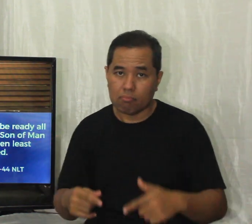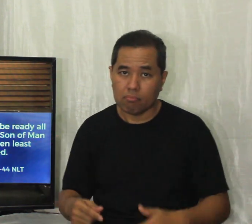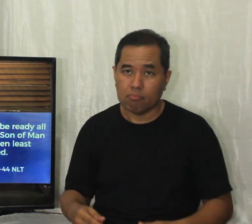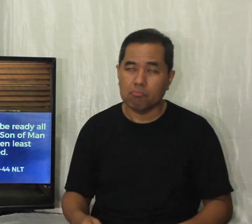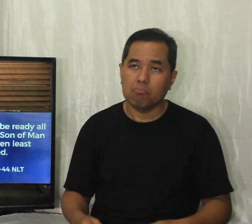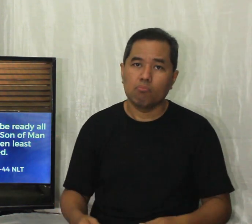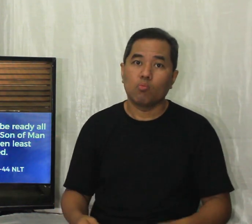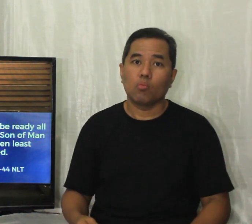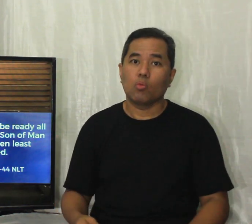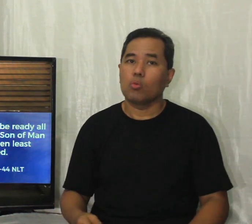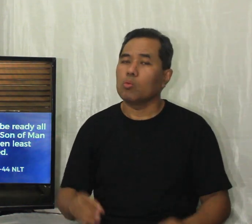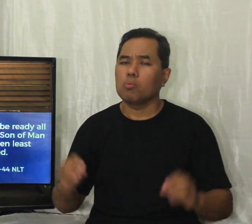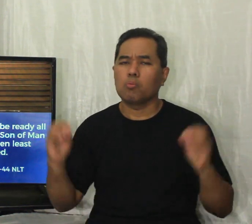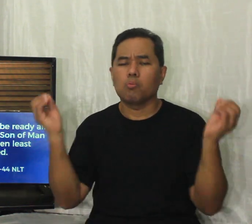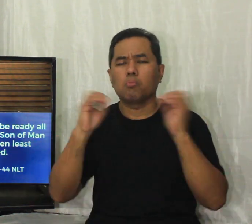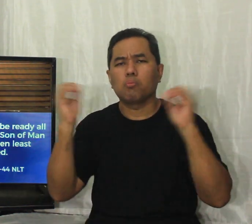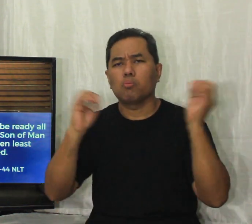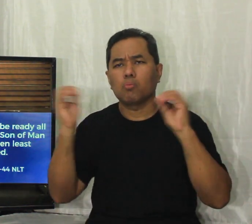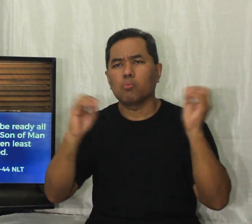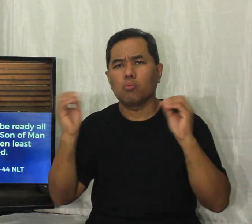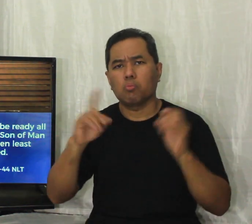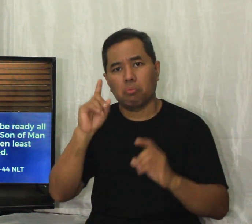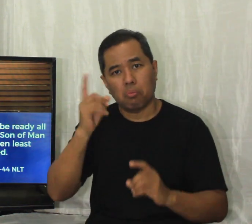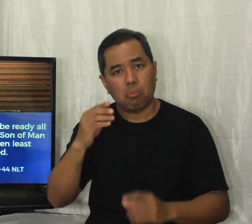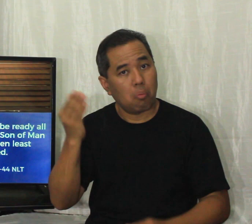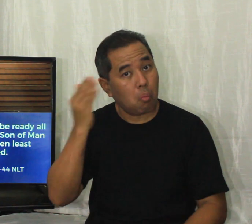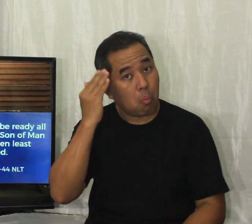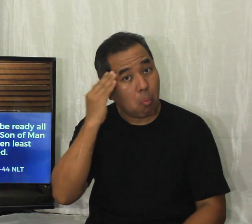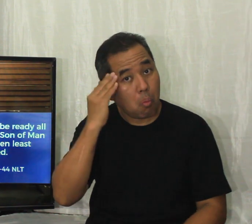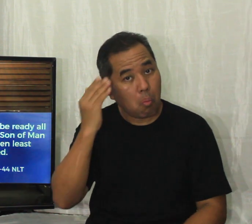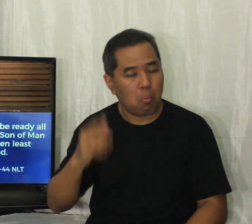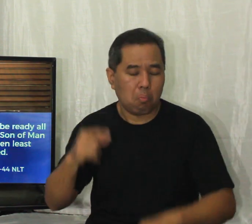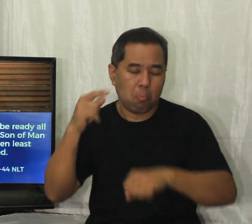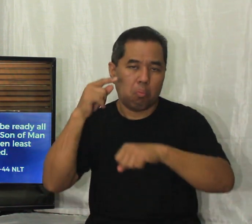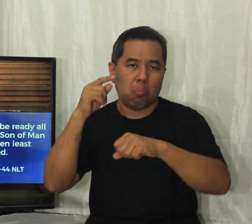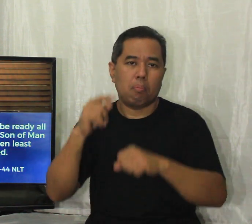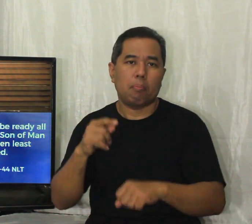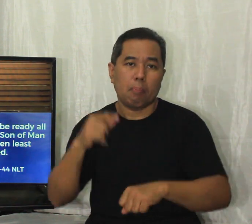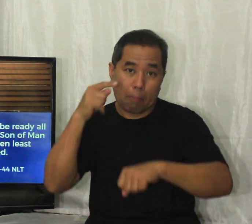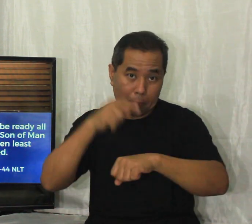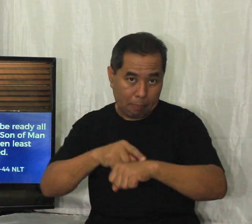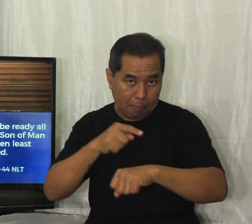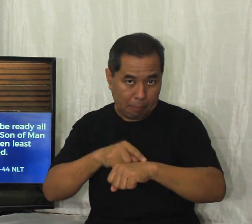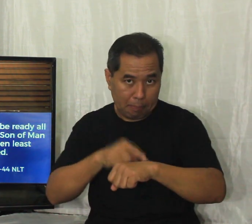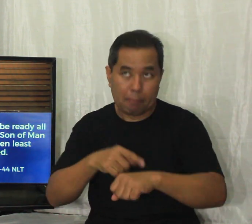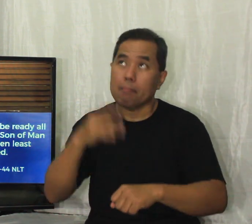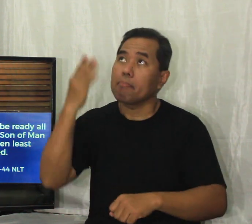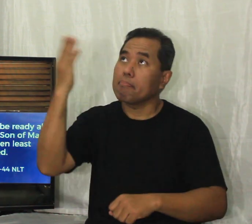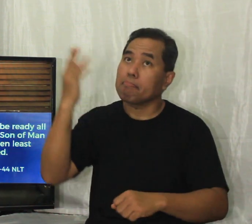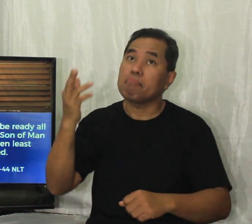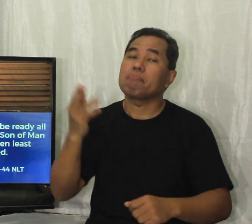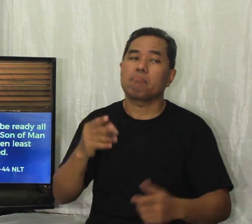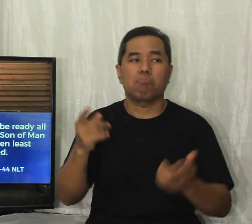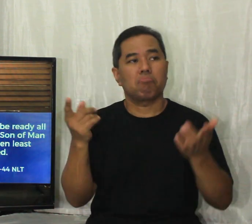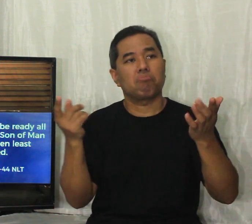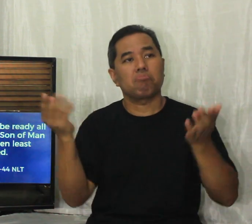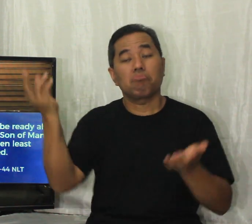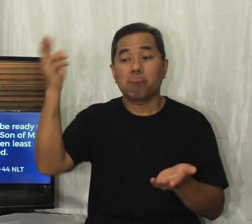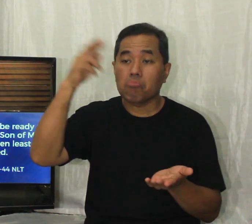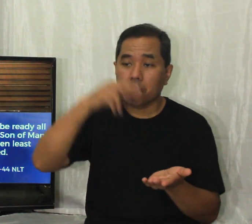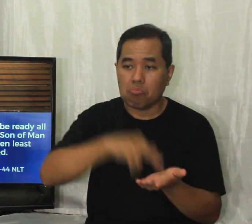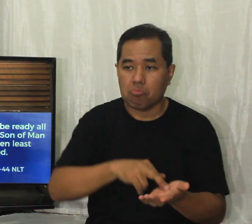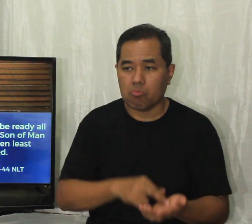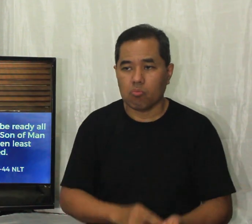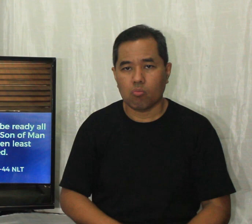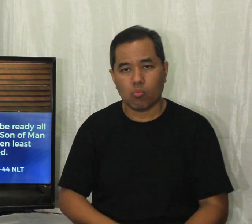Father actually knows. So those are the things that we know. And what we know about the return